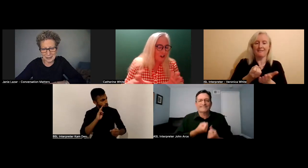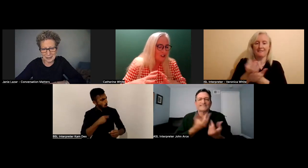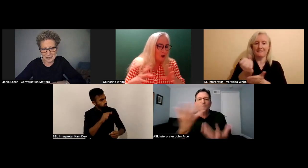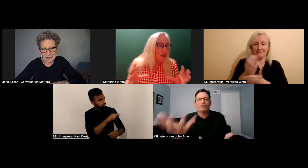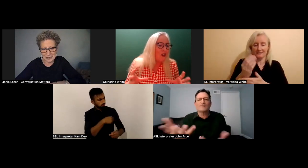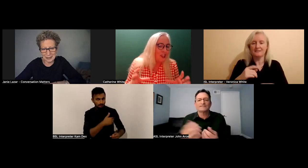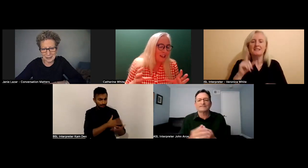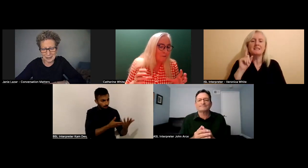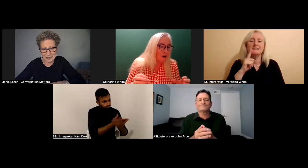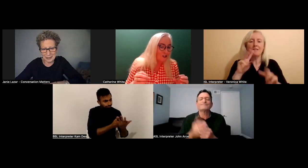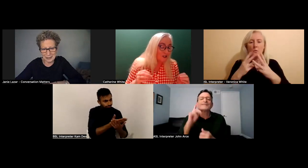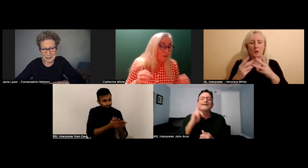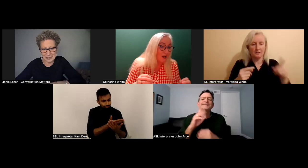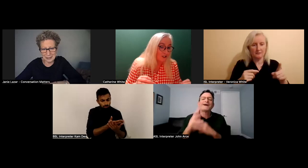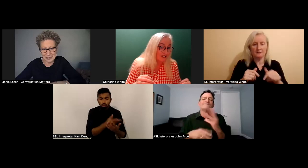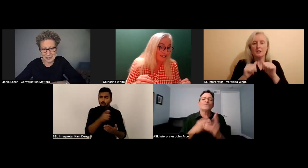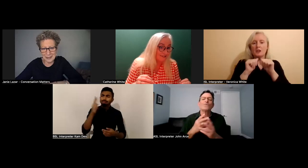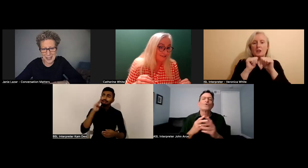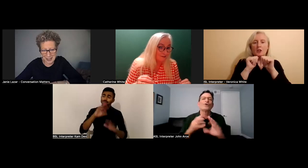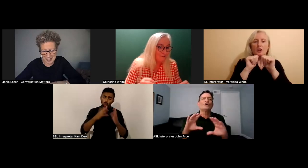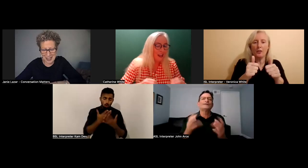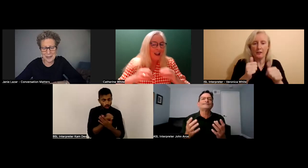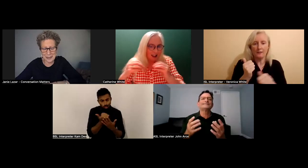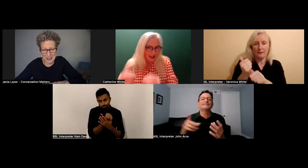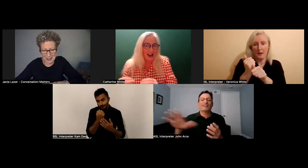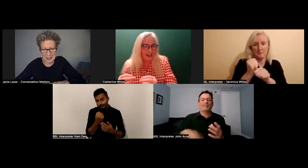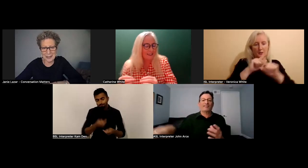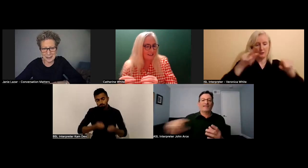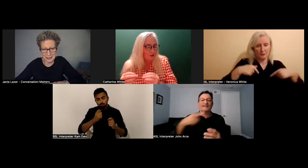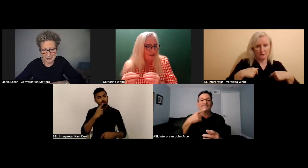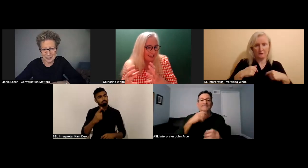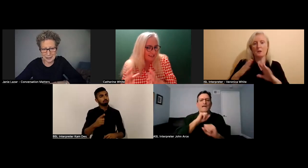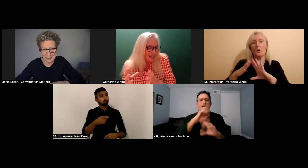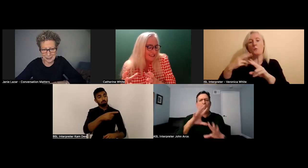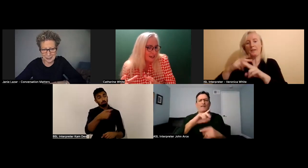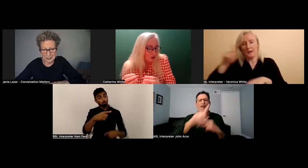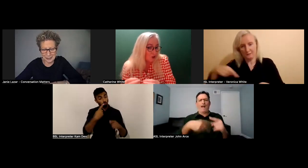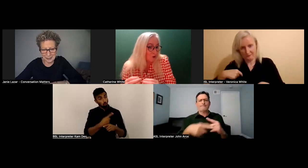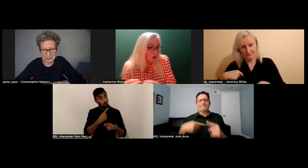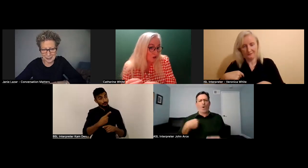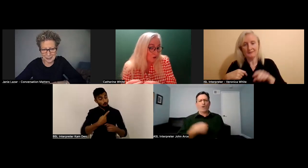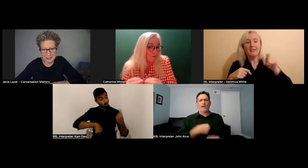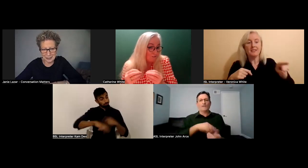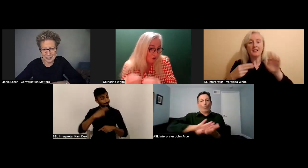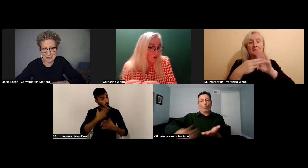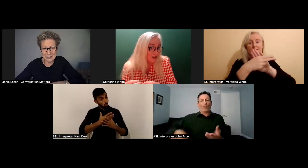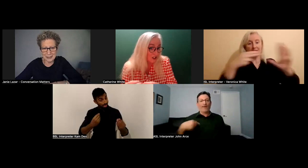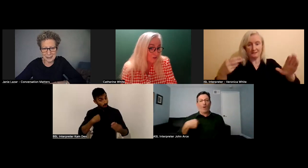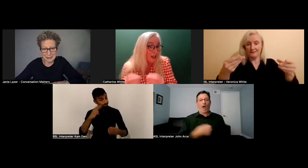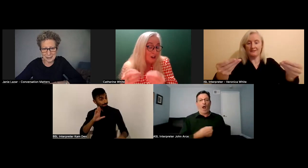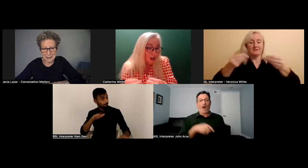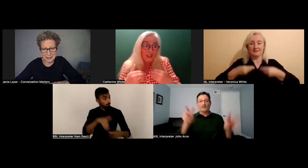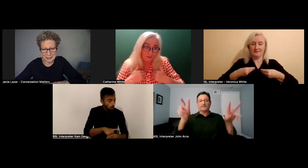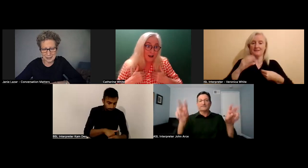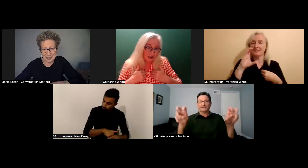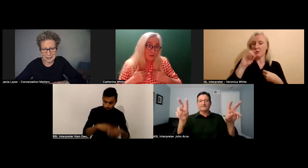deaf world, you know, nothing about us without us. I think that saying should hold true for Codas as